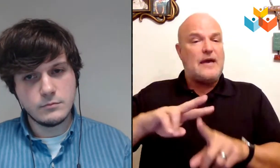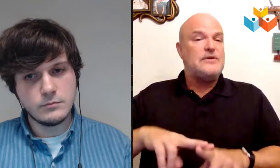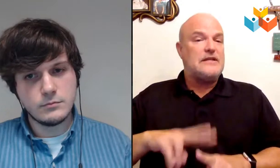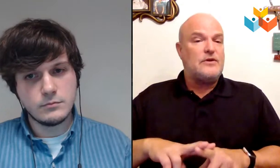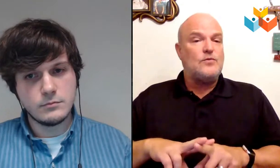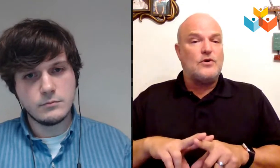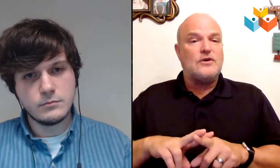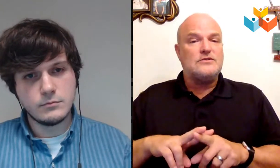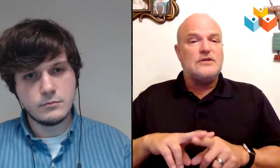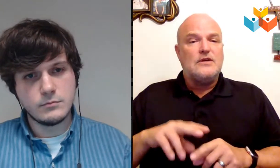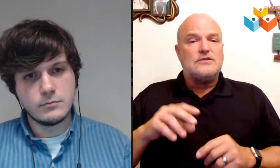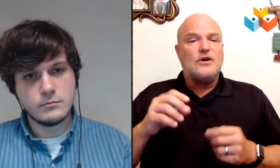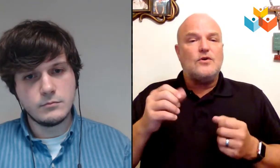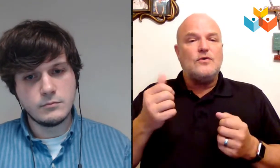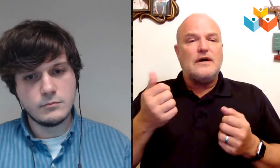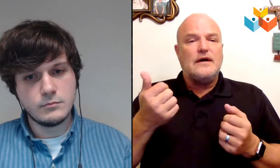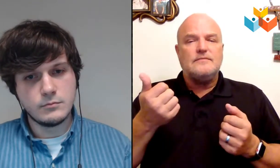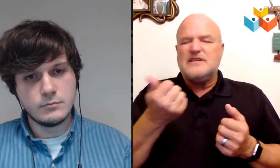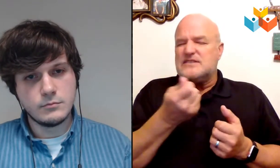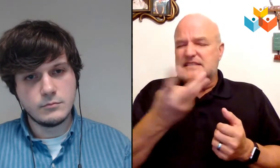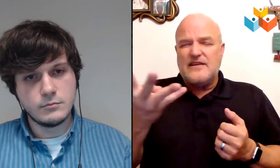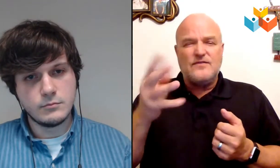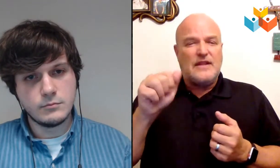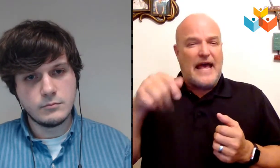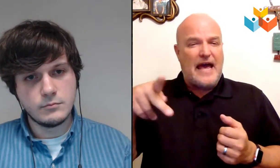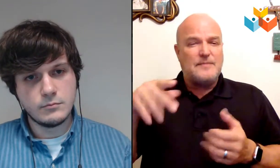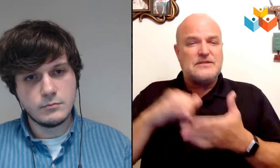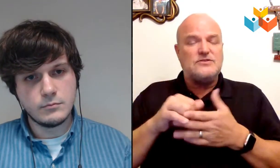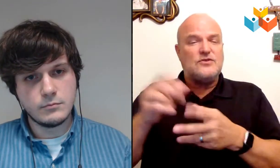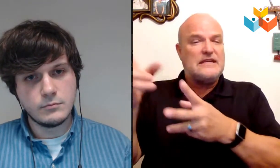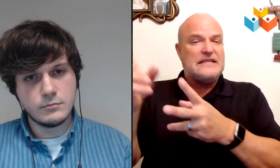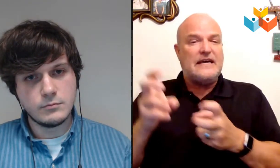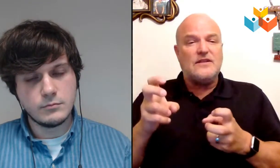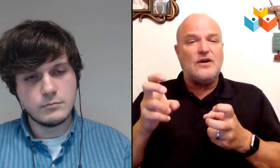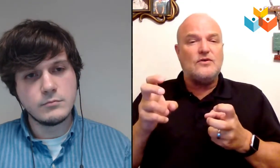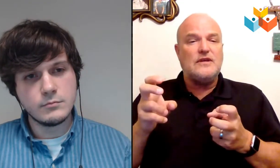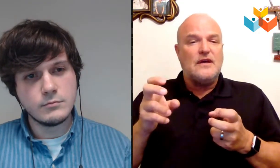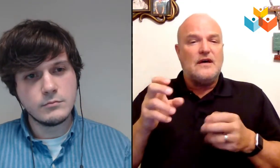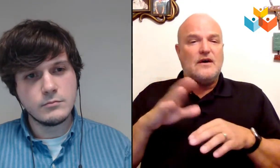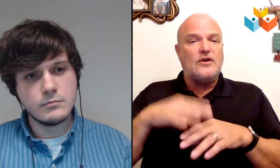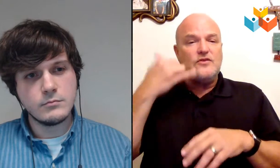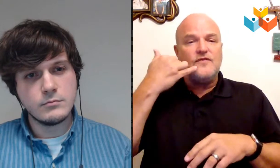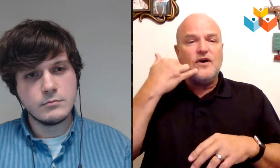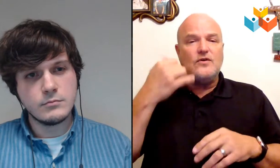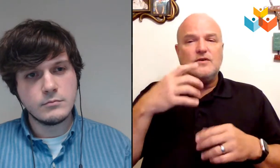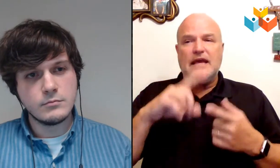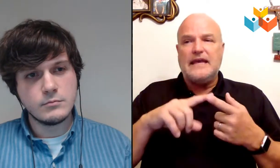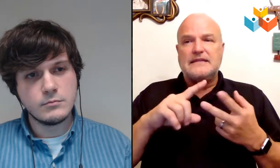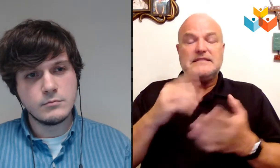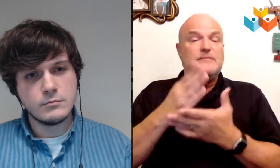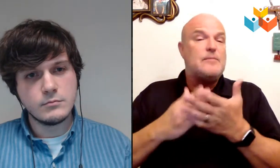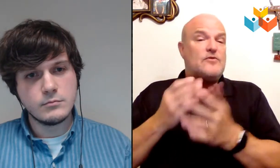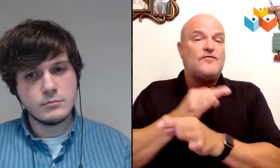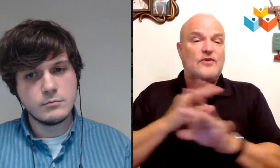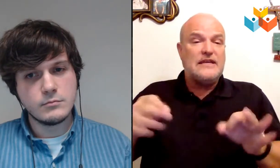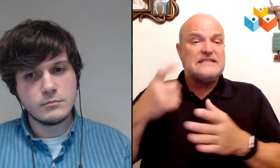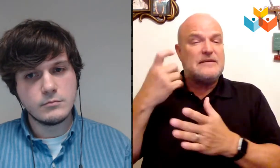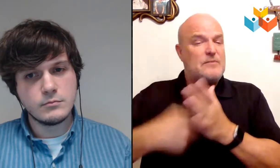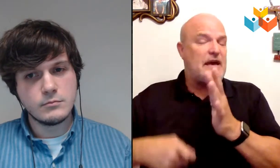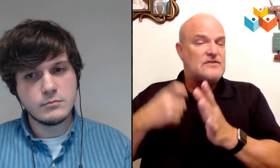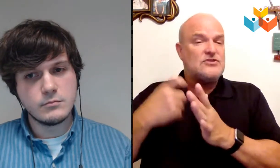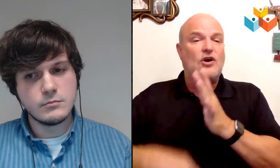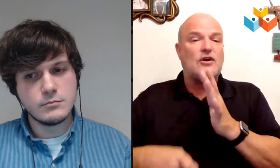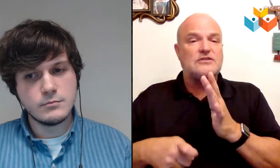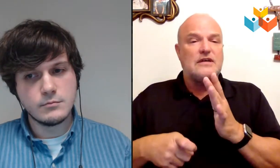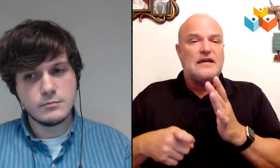that's vocabulary words. So there's several apps that you can download on your phone, and some of them are free,